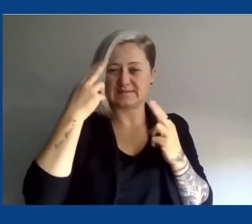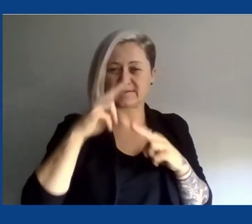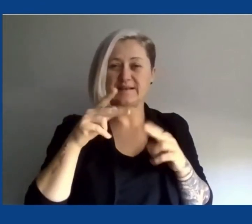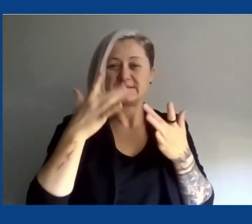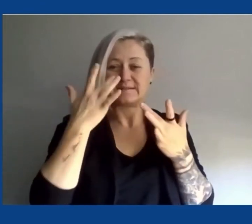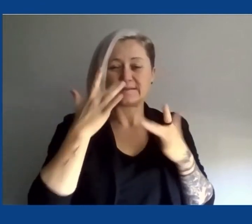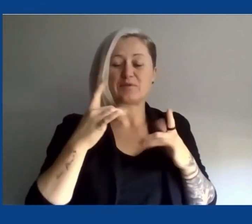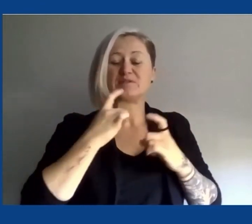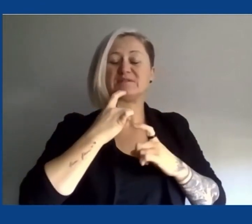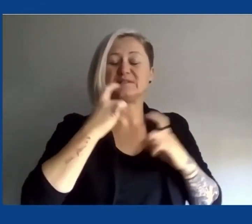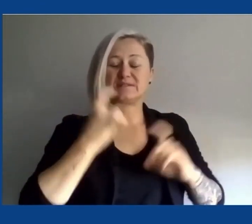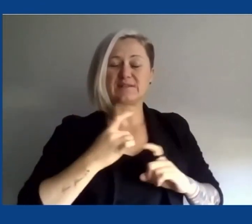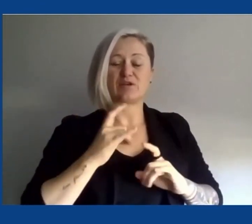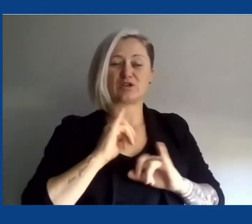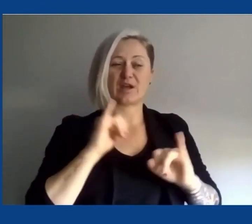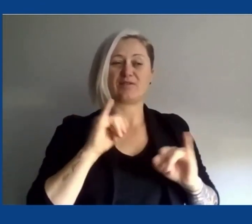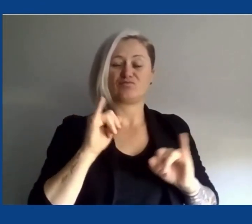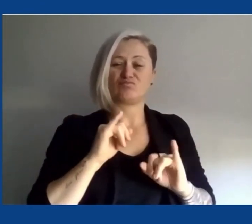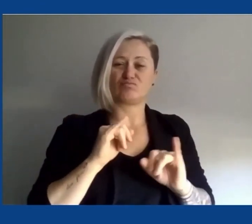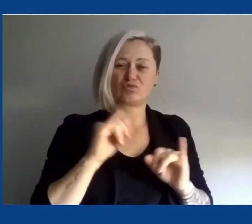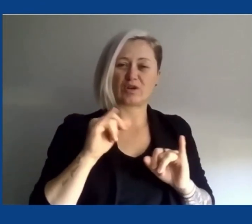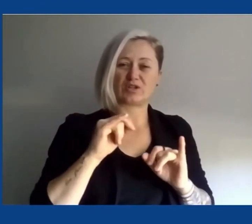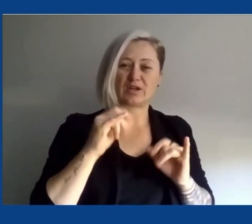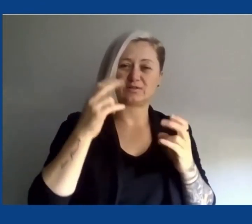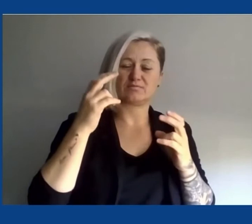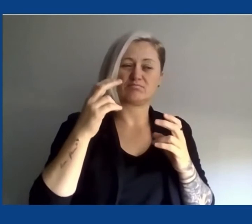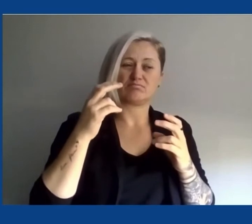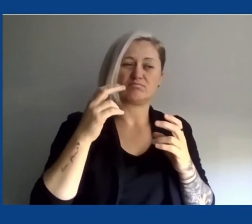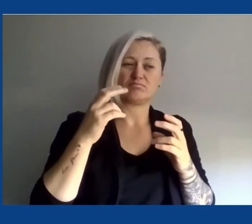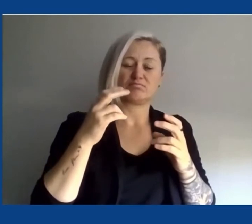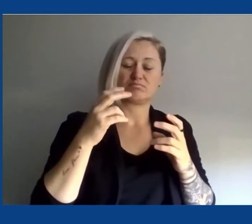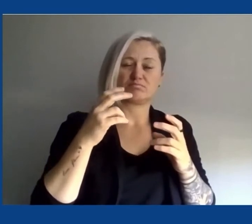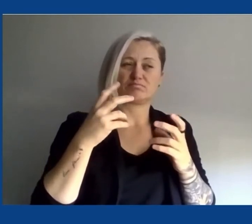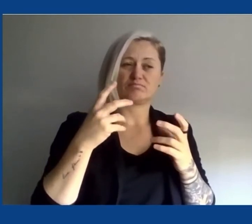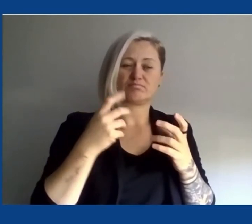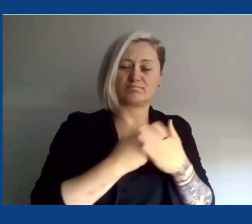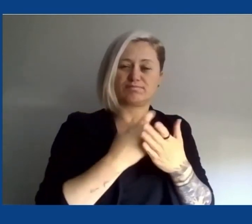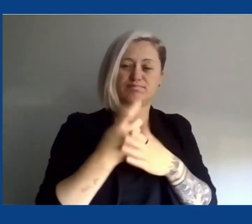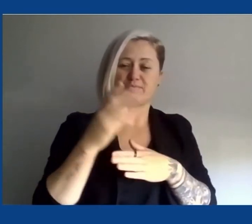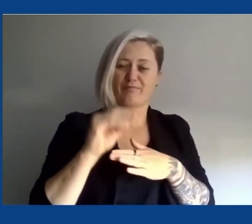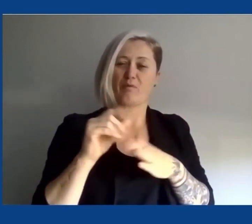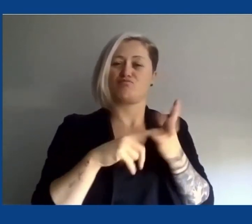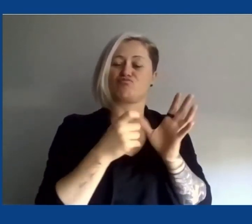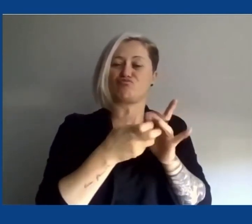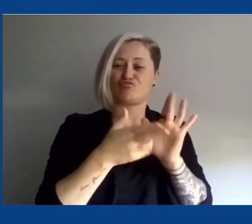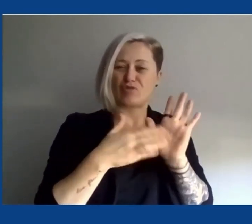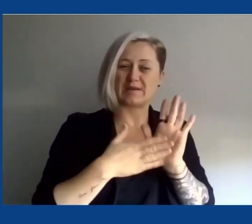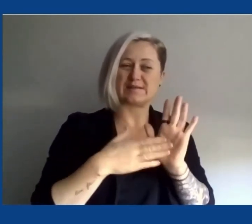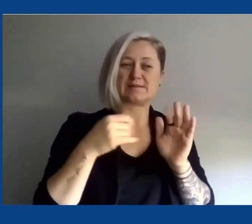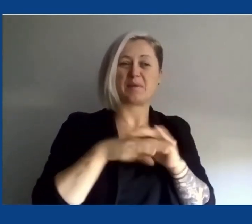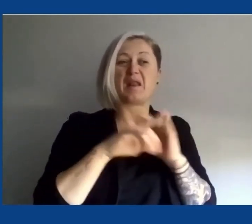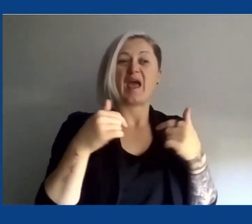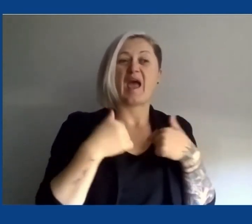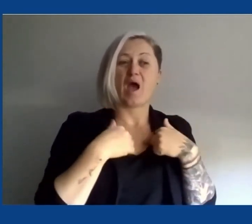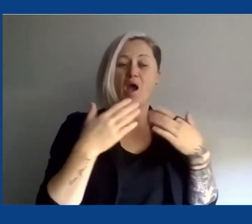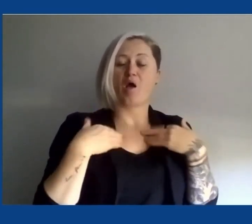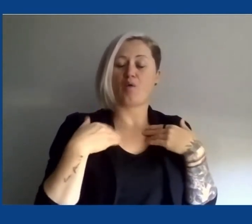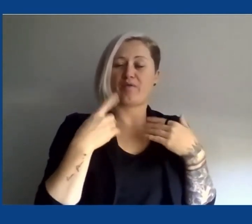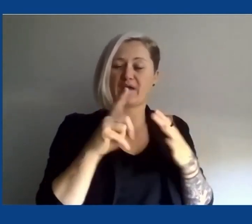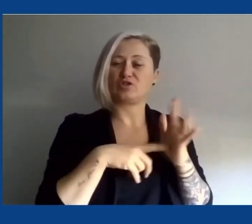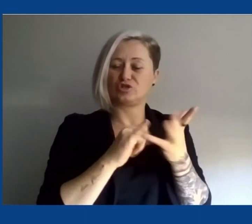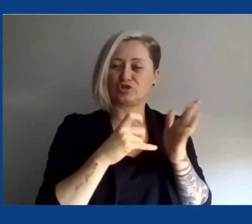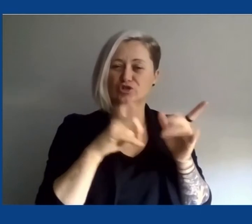tragic consequences of racism in our health and justice systems.